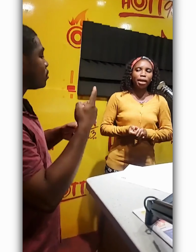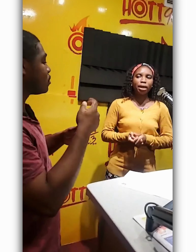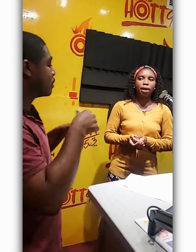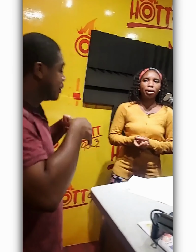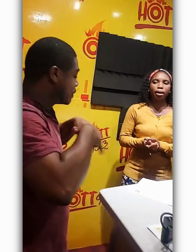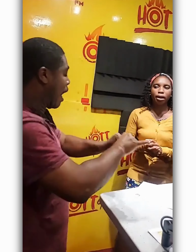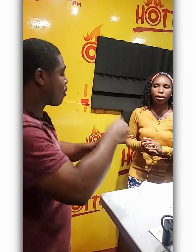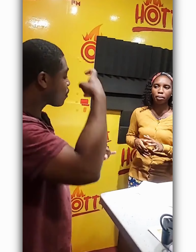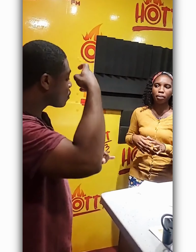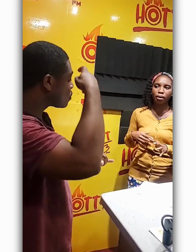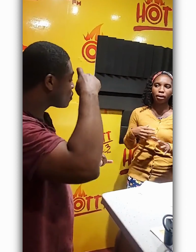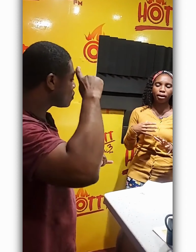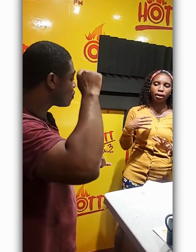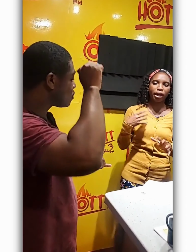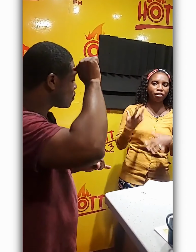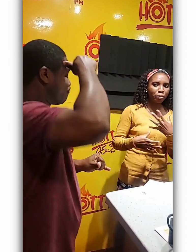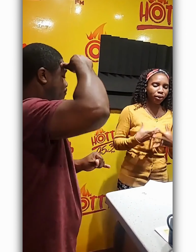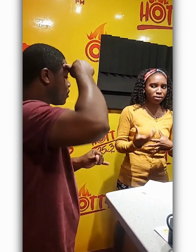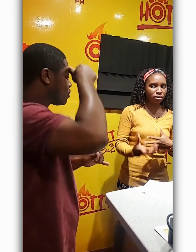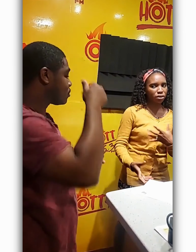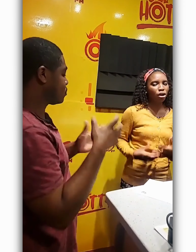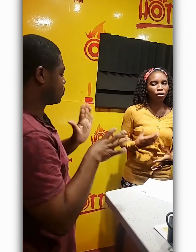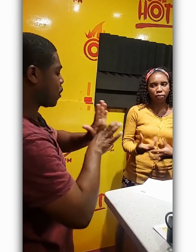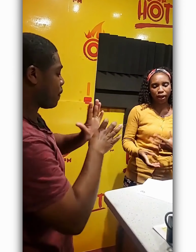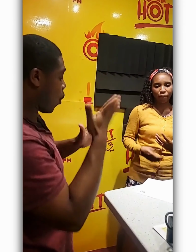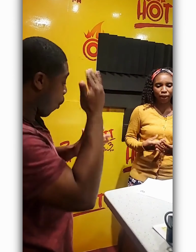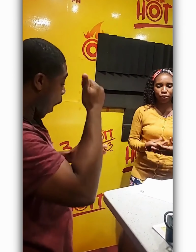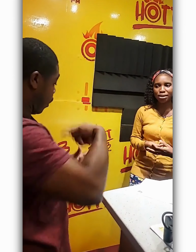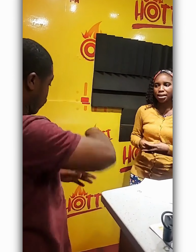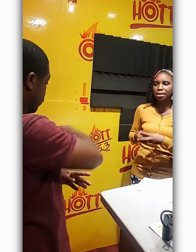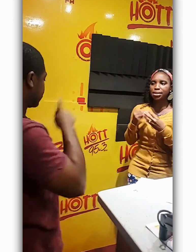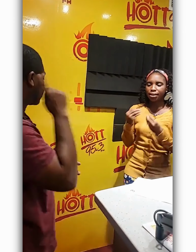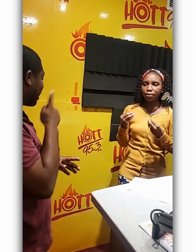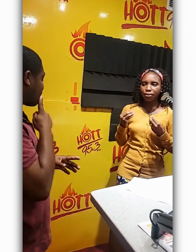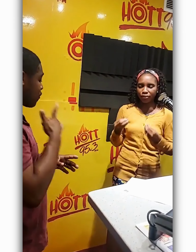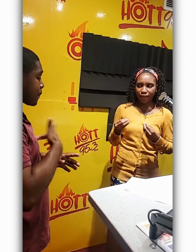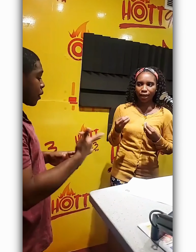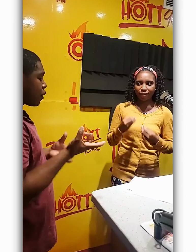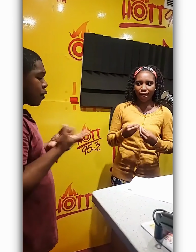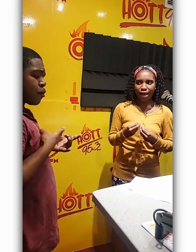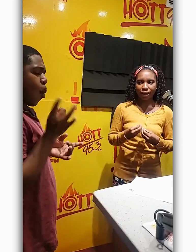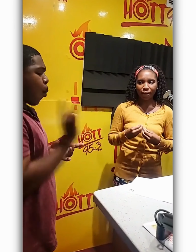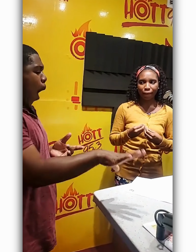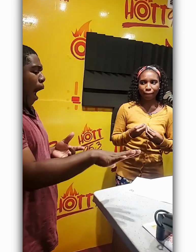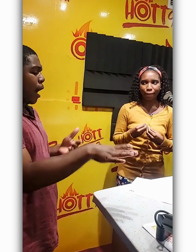Many hearing persons all over Barbados still think that